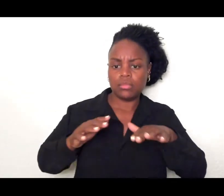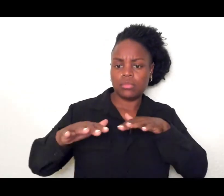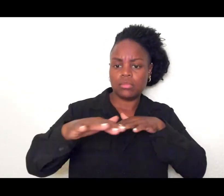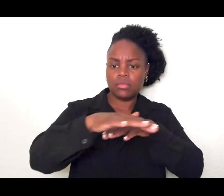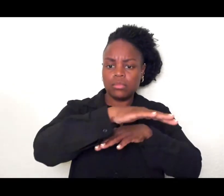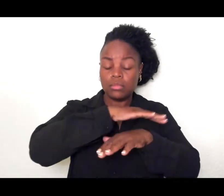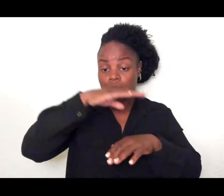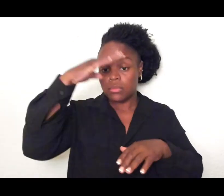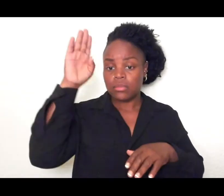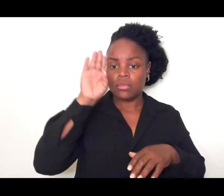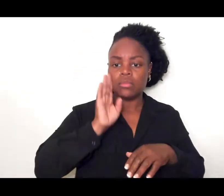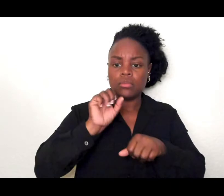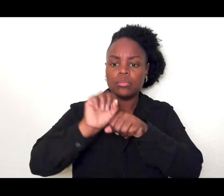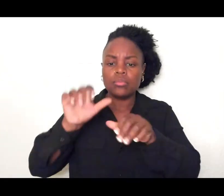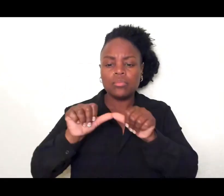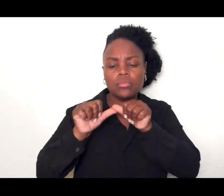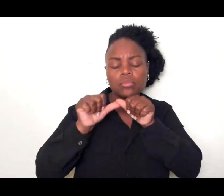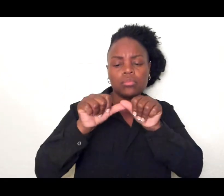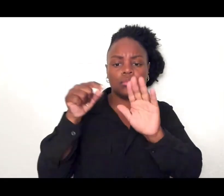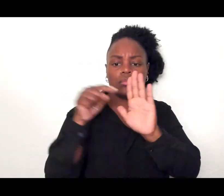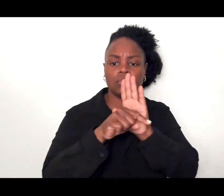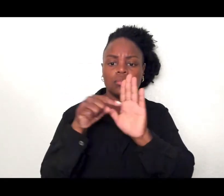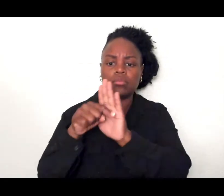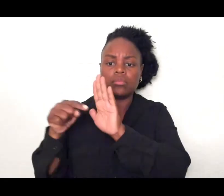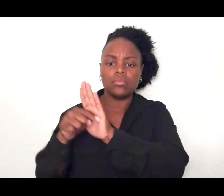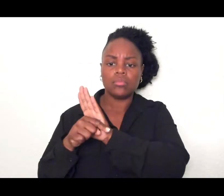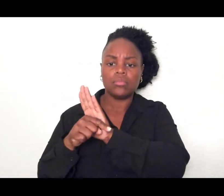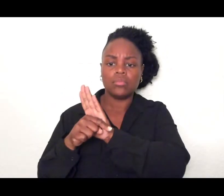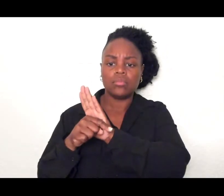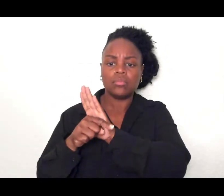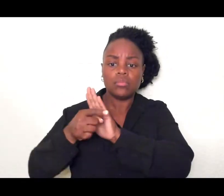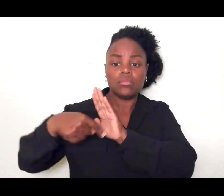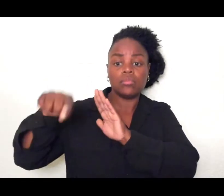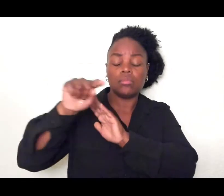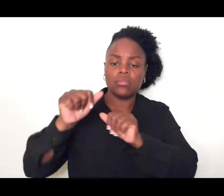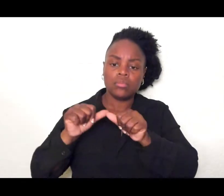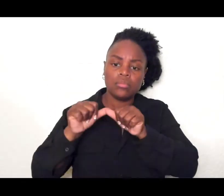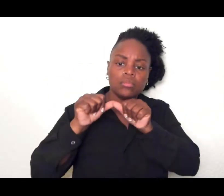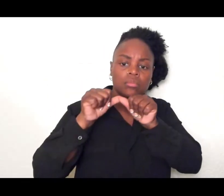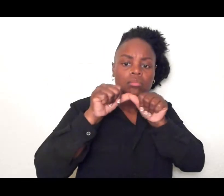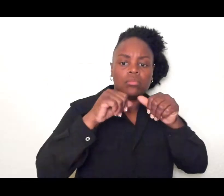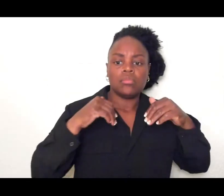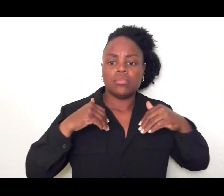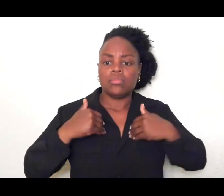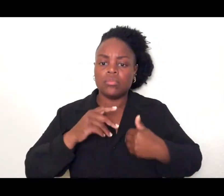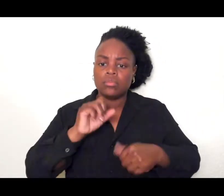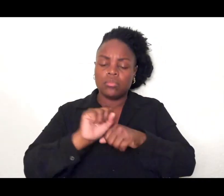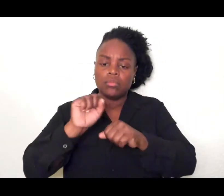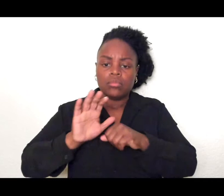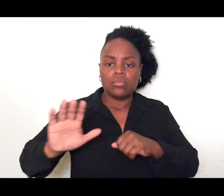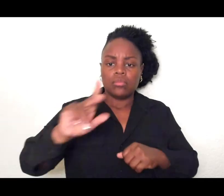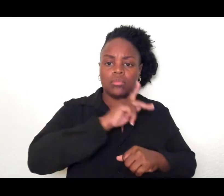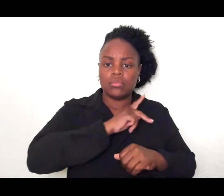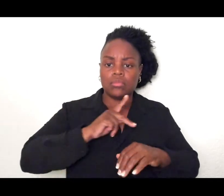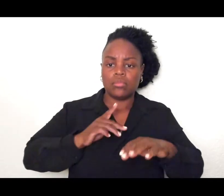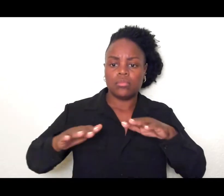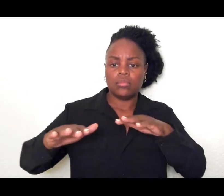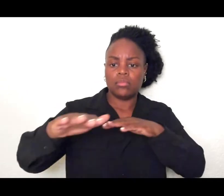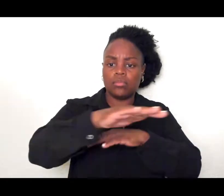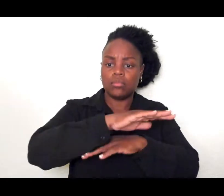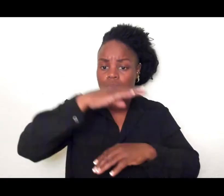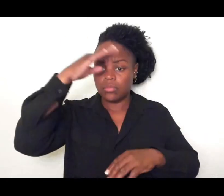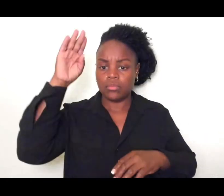you share. You must observe and learn, listen and absorb. Then you must